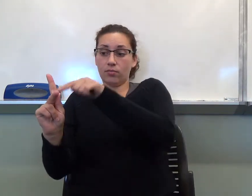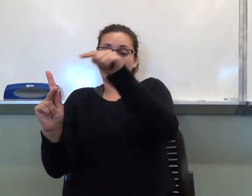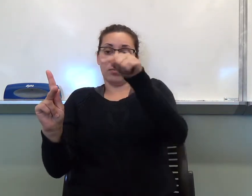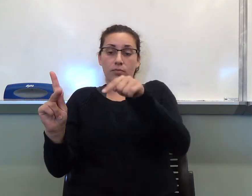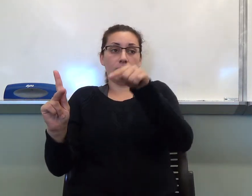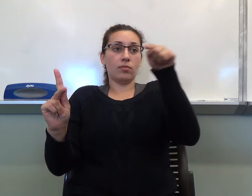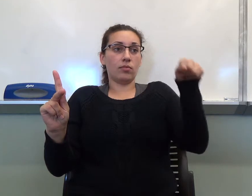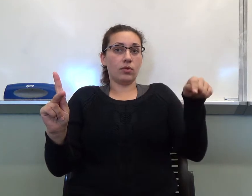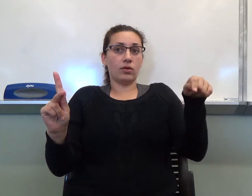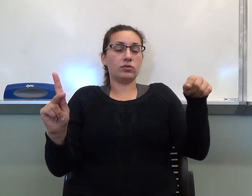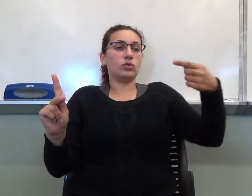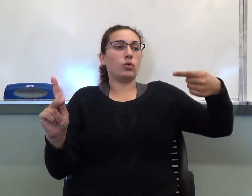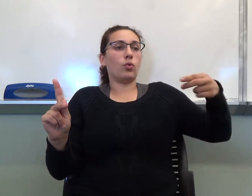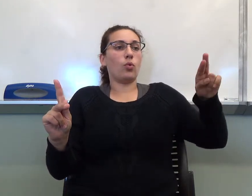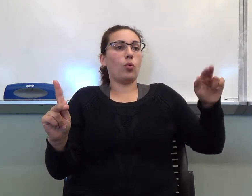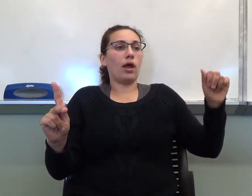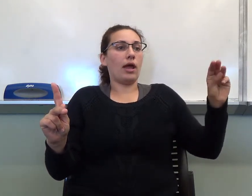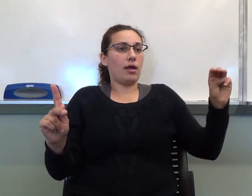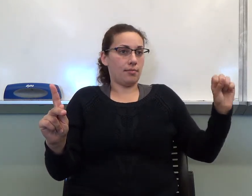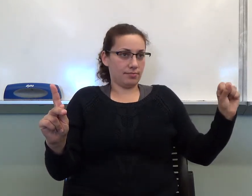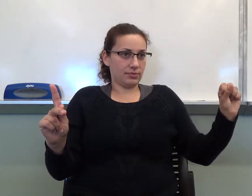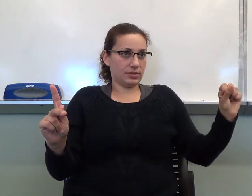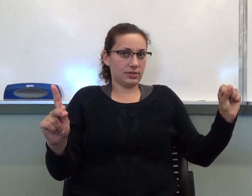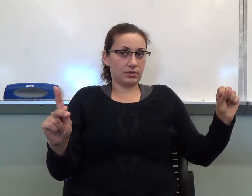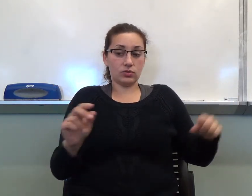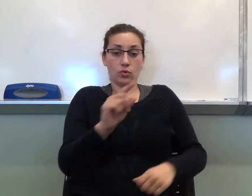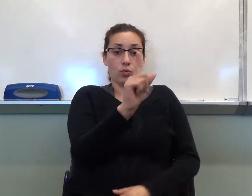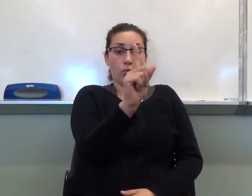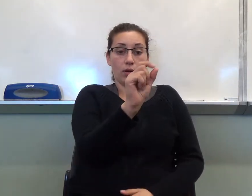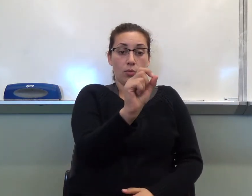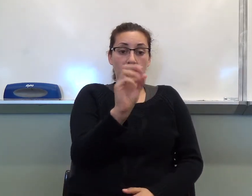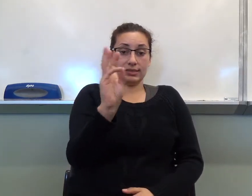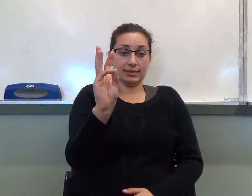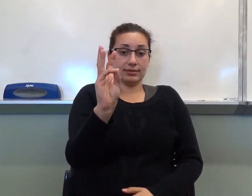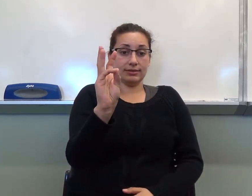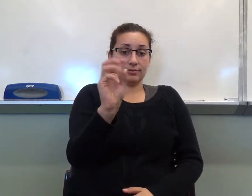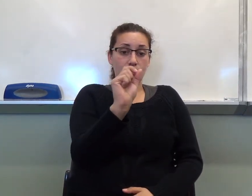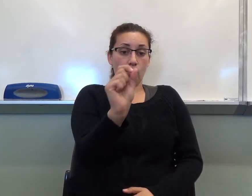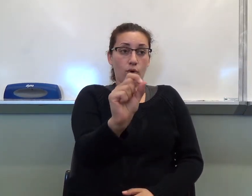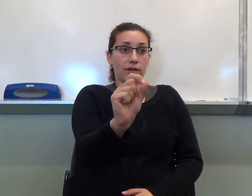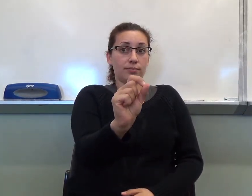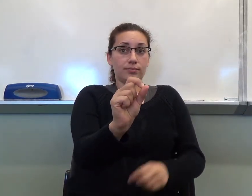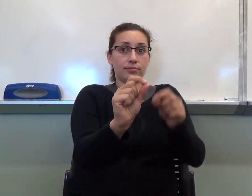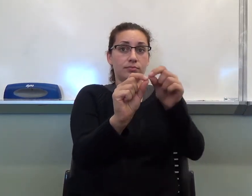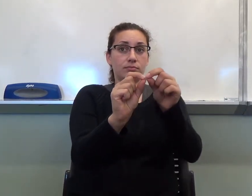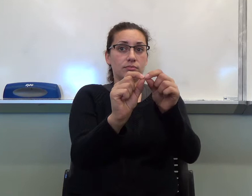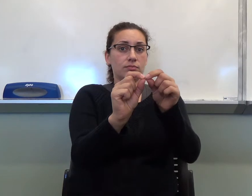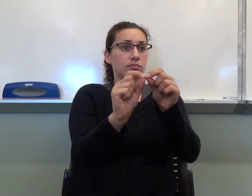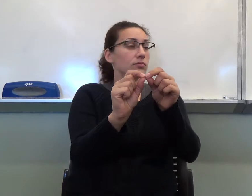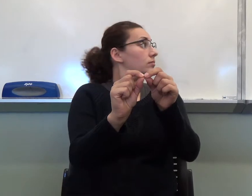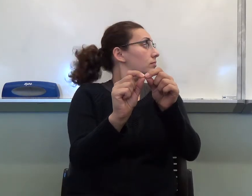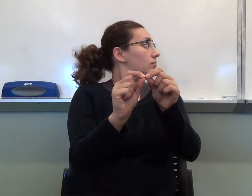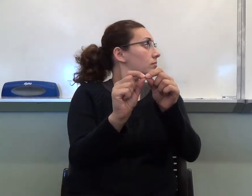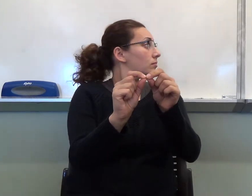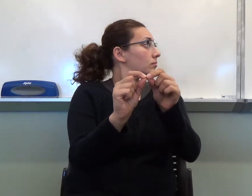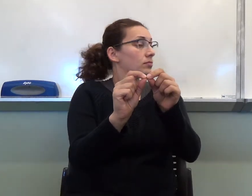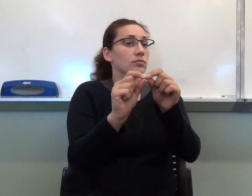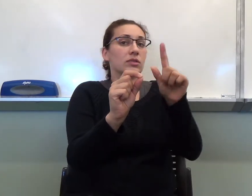We're to the left. So you take the 1.6, here's its decimal point, 3 to the left. 1, 2,